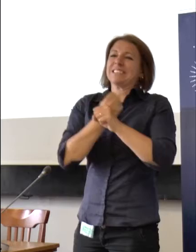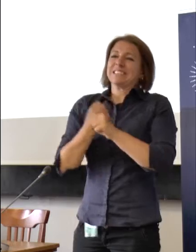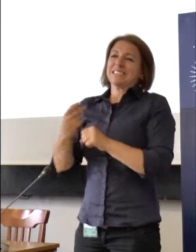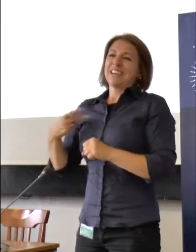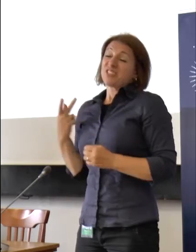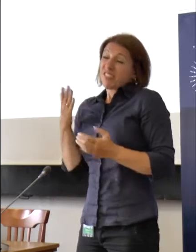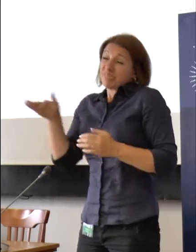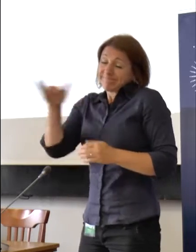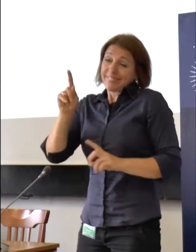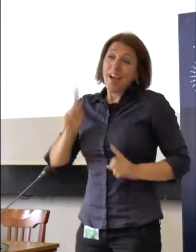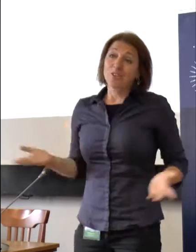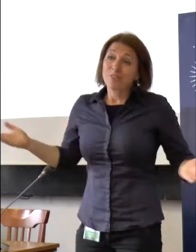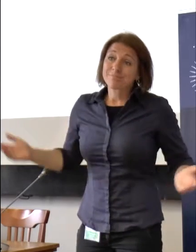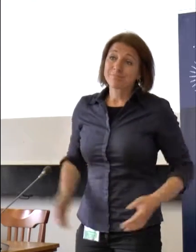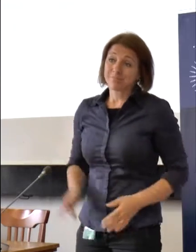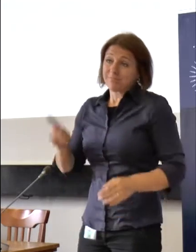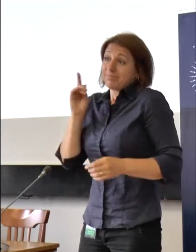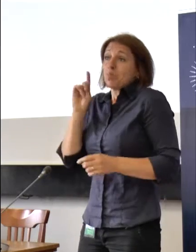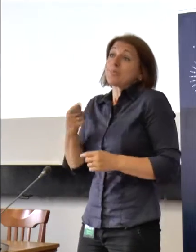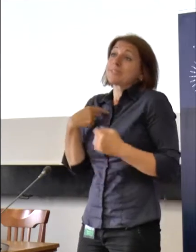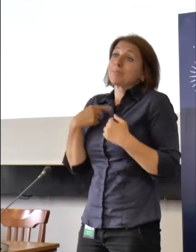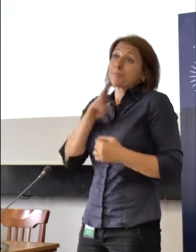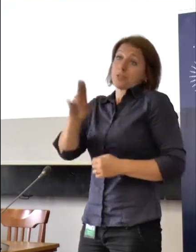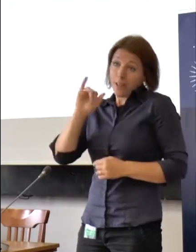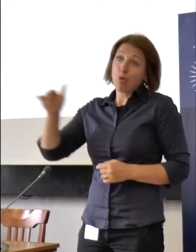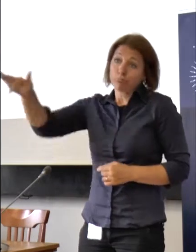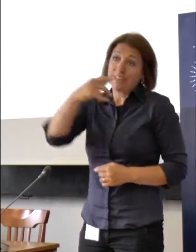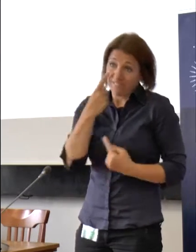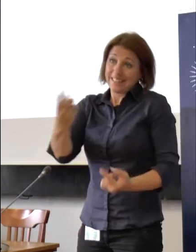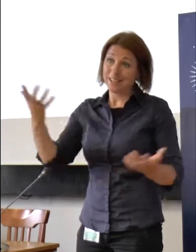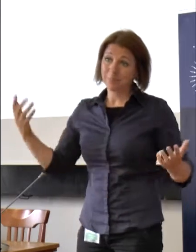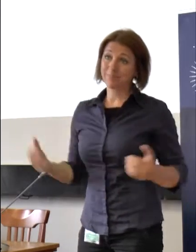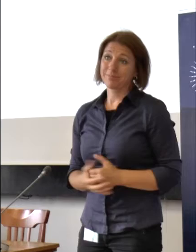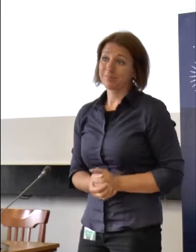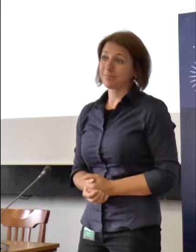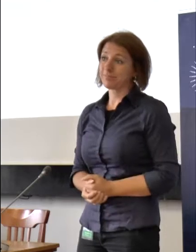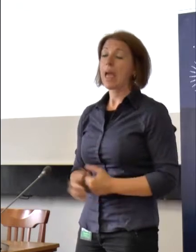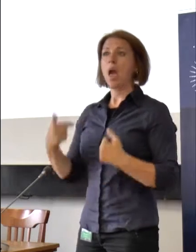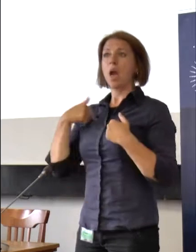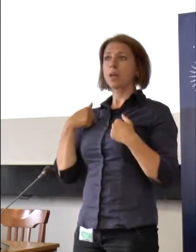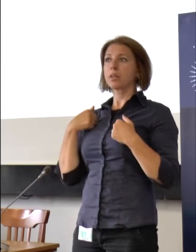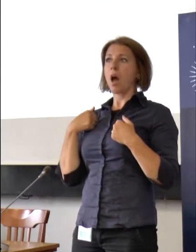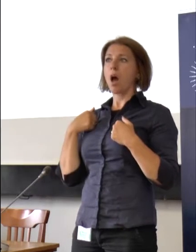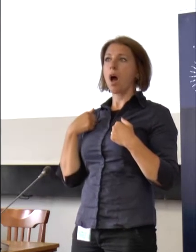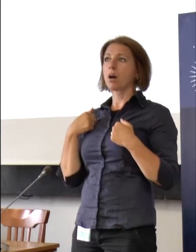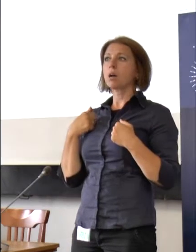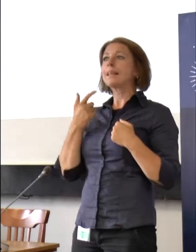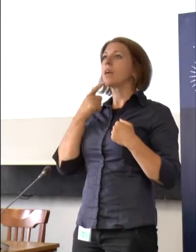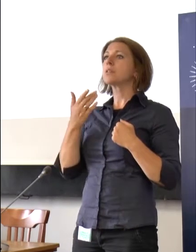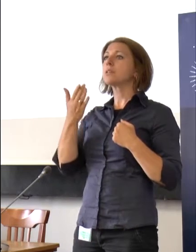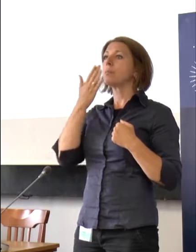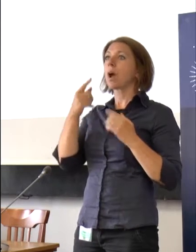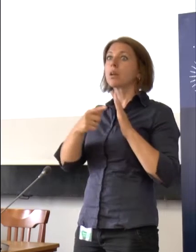uniformity, which is, as I said, which I do not find do not think is a catastrophe, which is